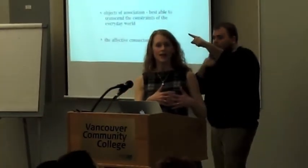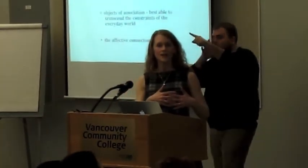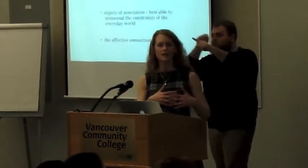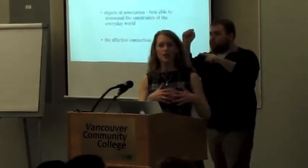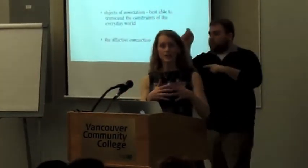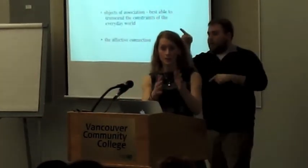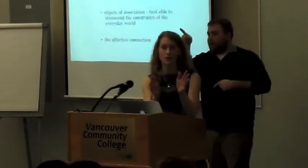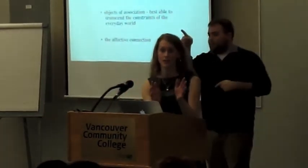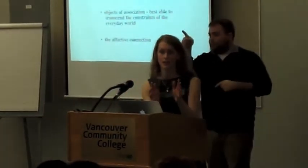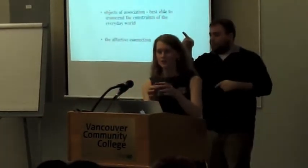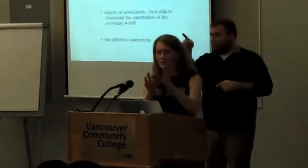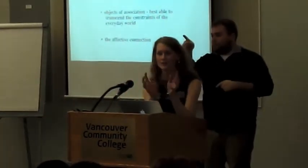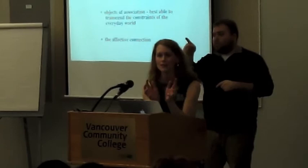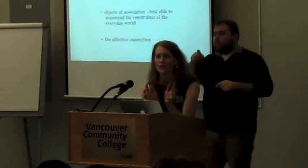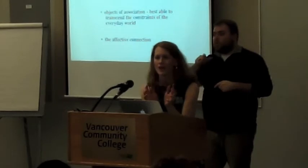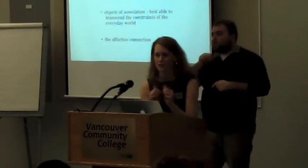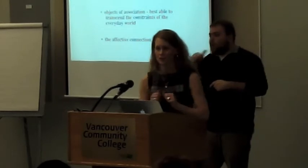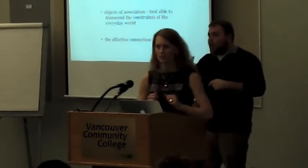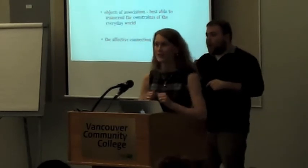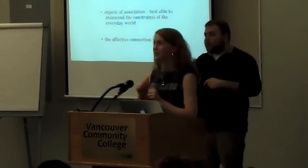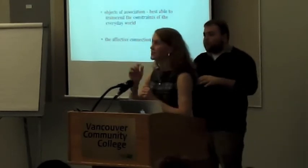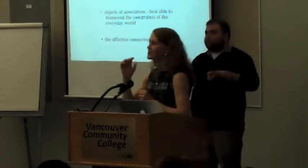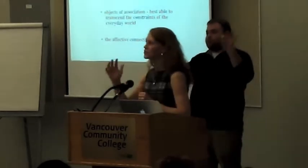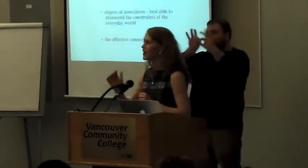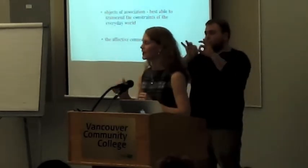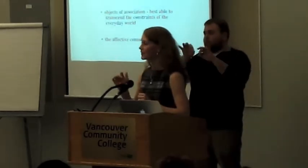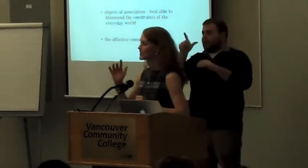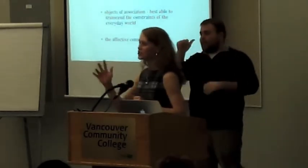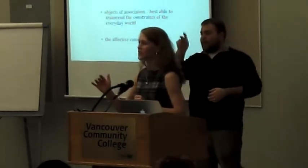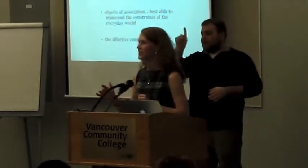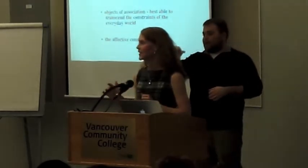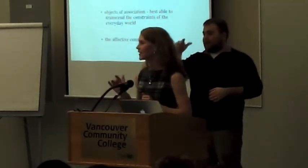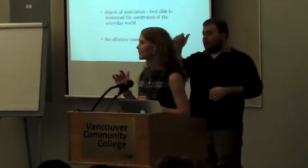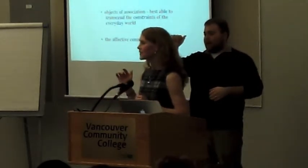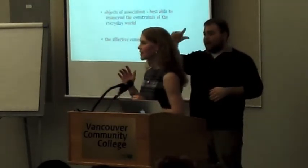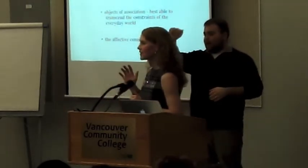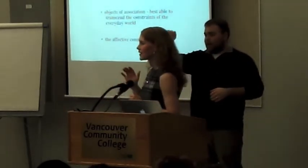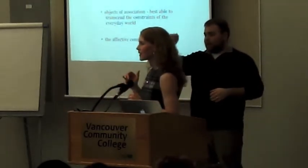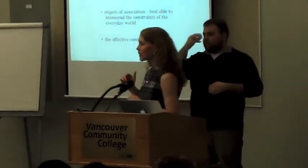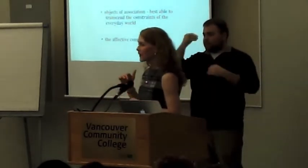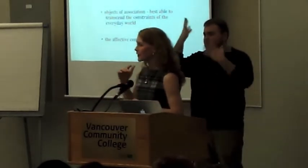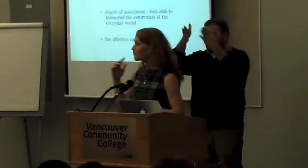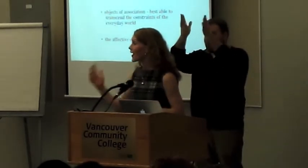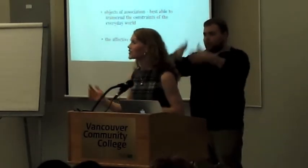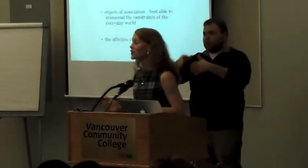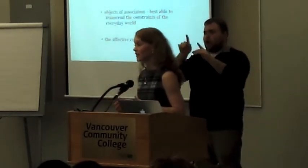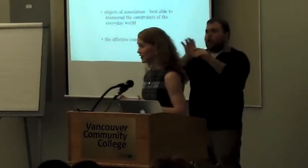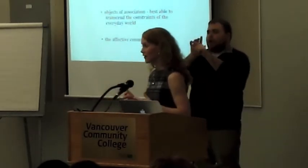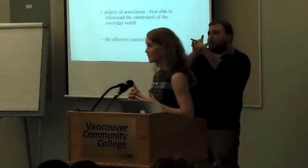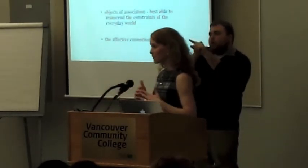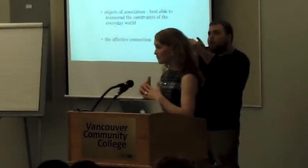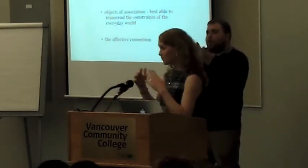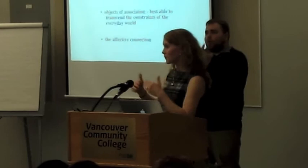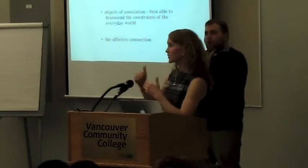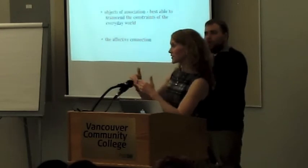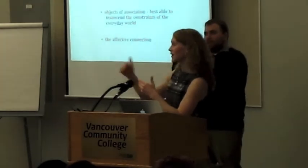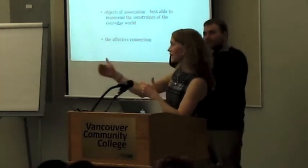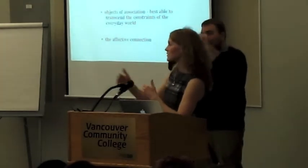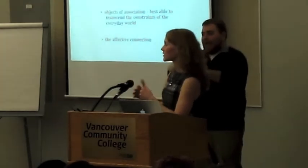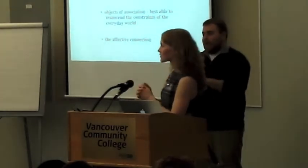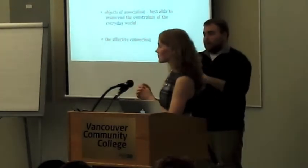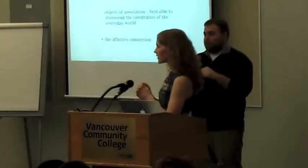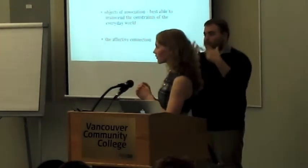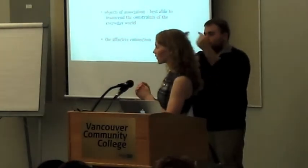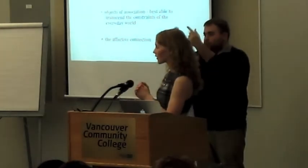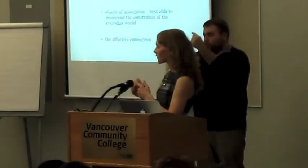quality, and it's not the person, it's not Steve Nash, but it's the strength, the agility, the compassion of the person